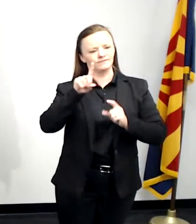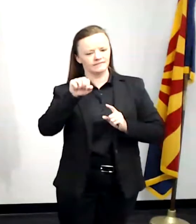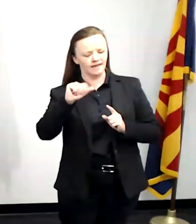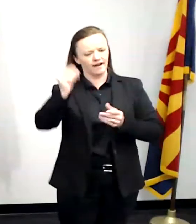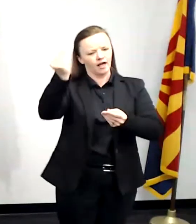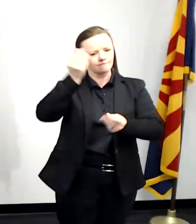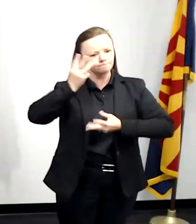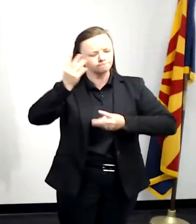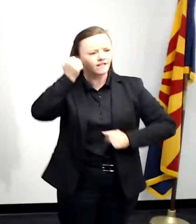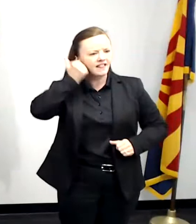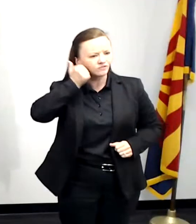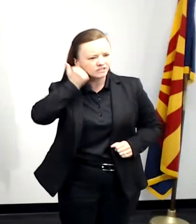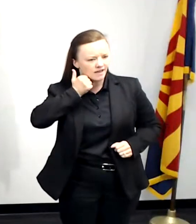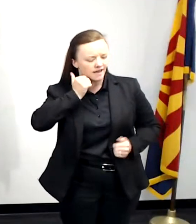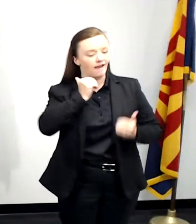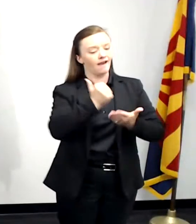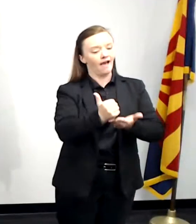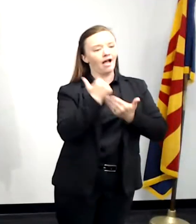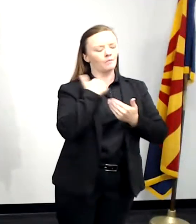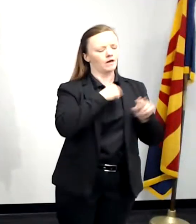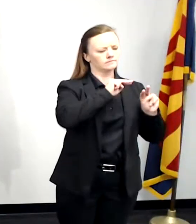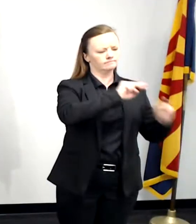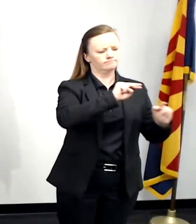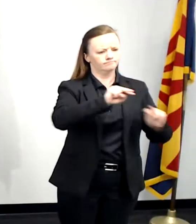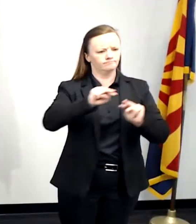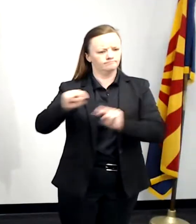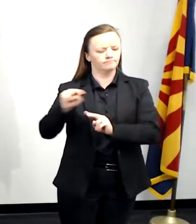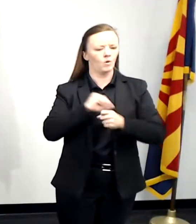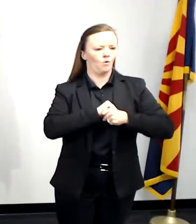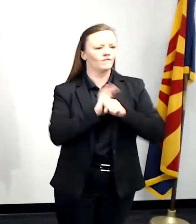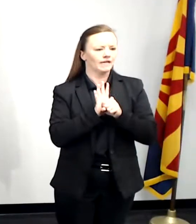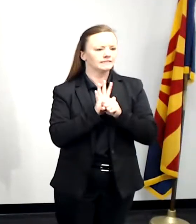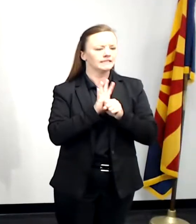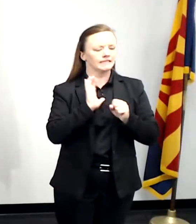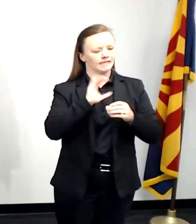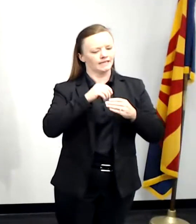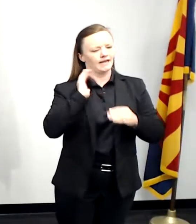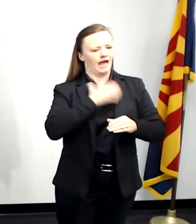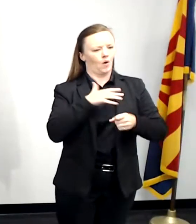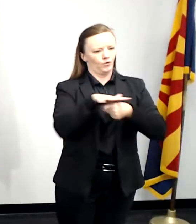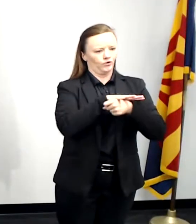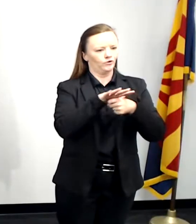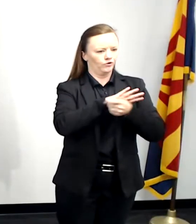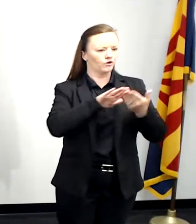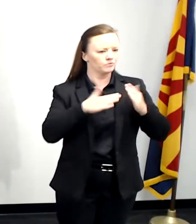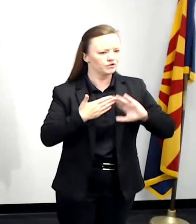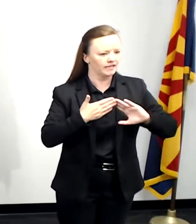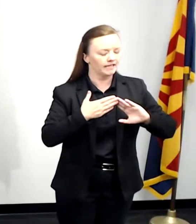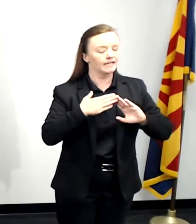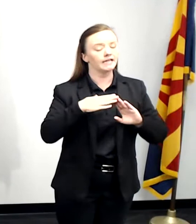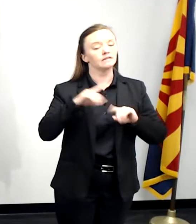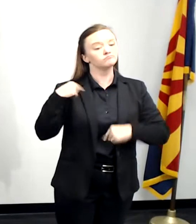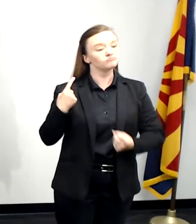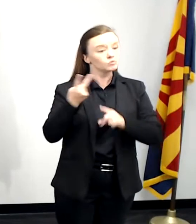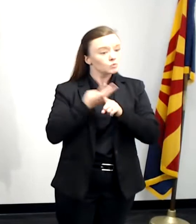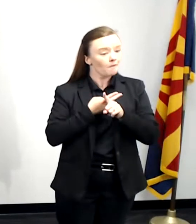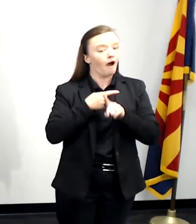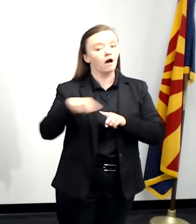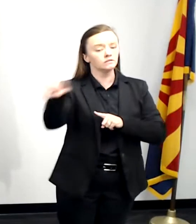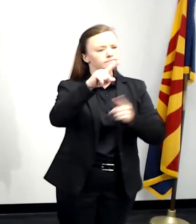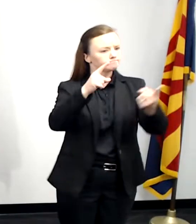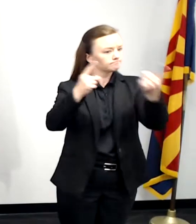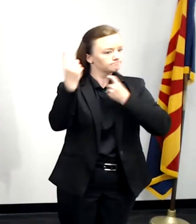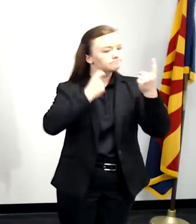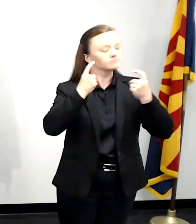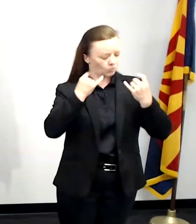surveil COVID-19 in our community. You guys all asked a lot of questions about this over the last 2 months. So we're going to address